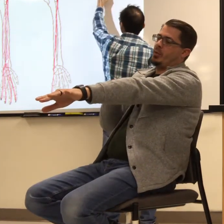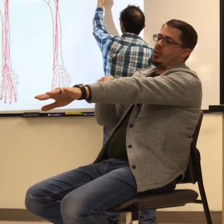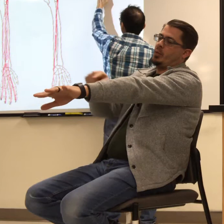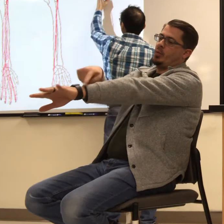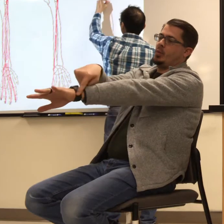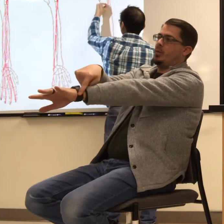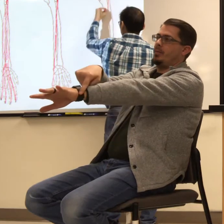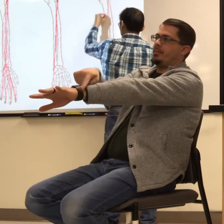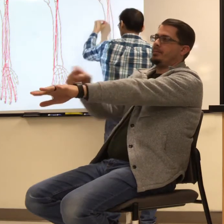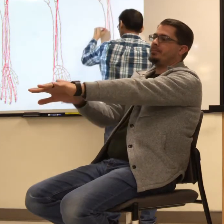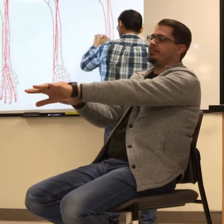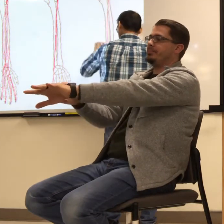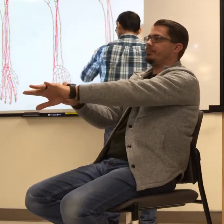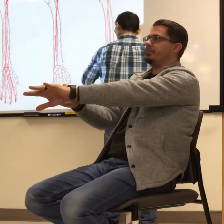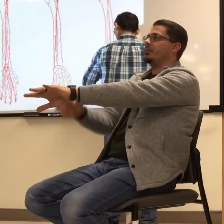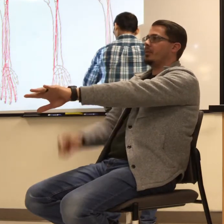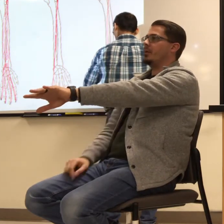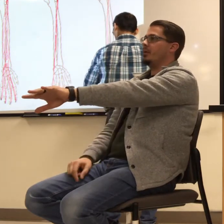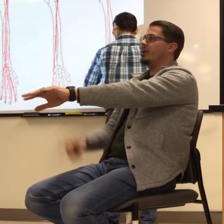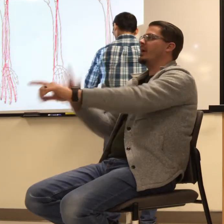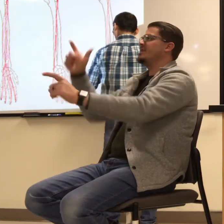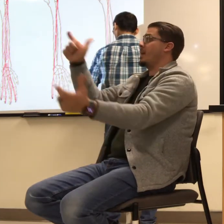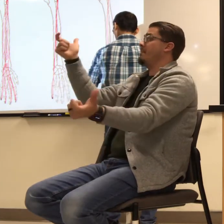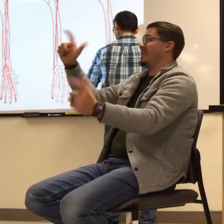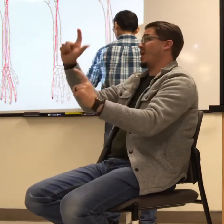It's a bigger muscle.